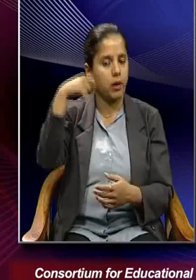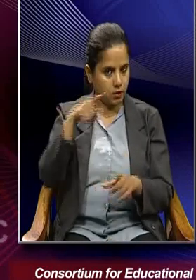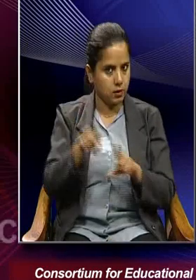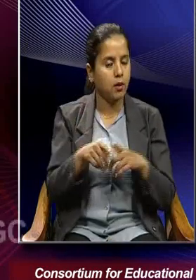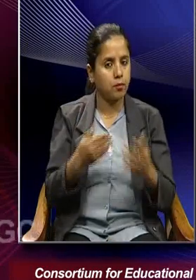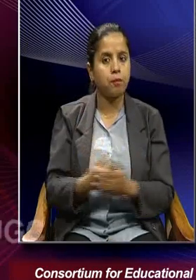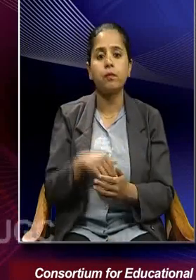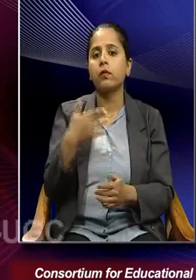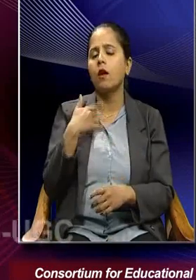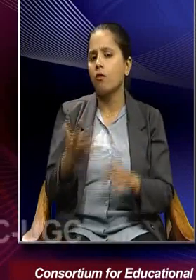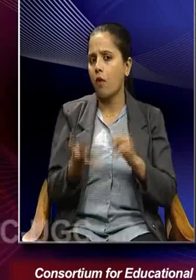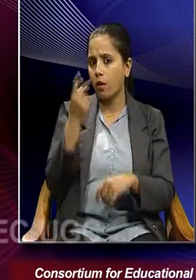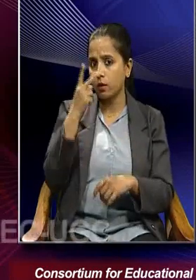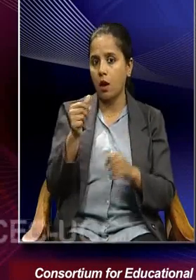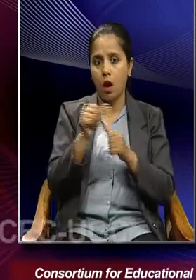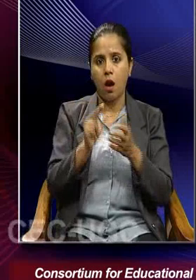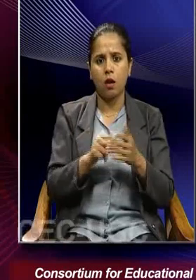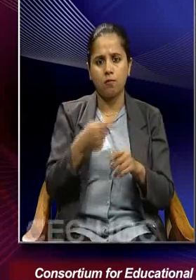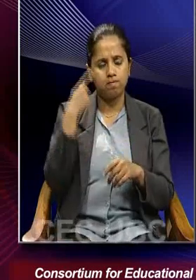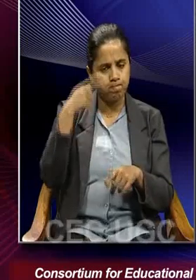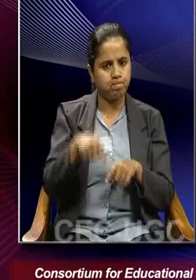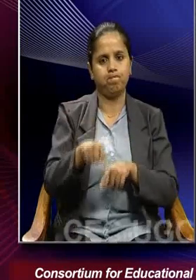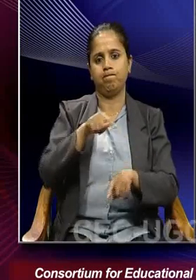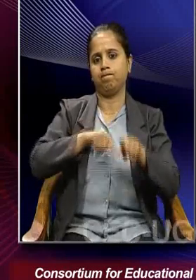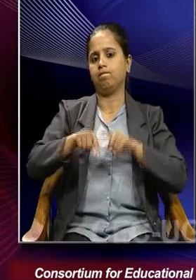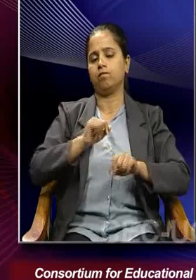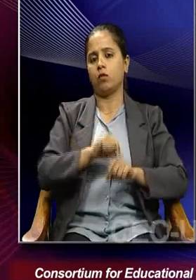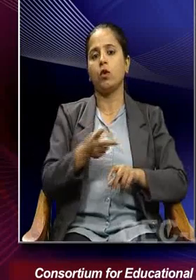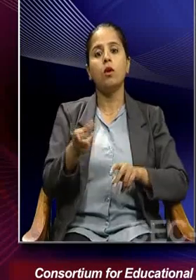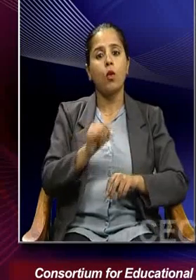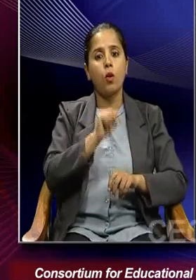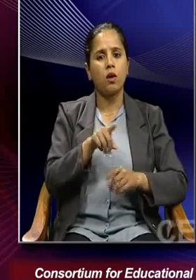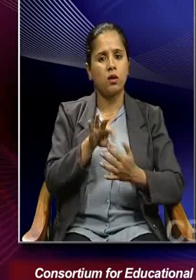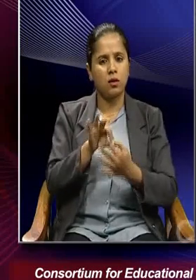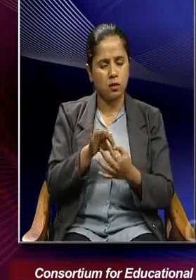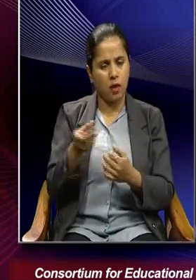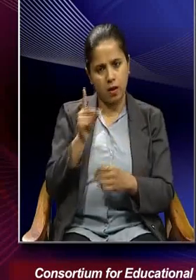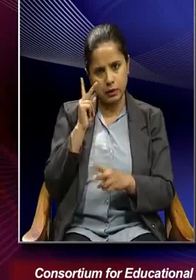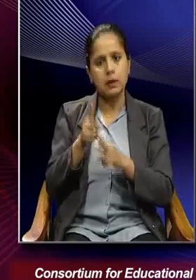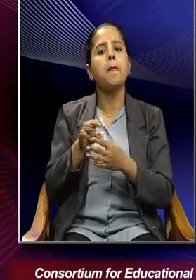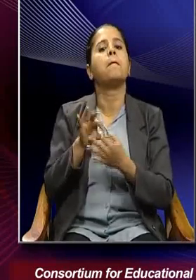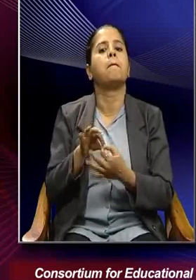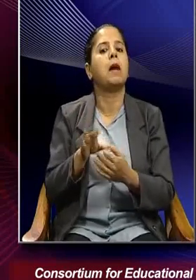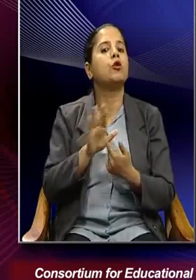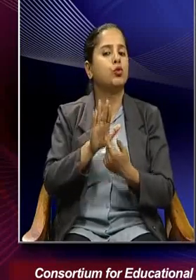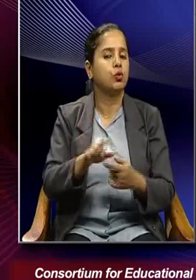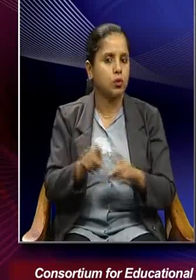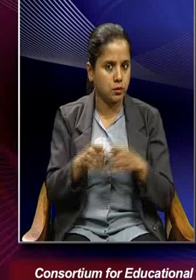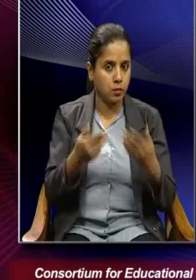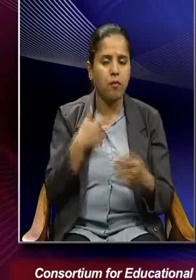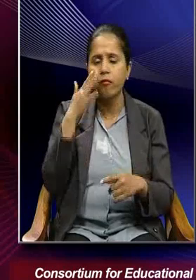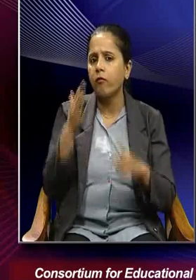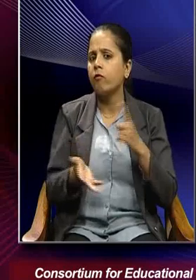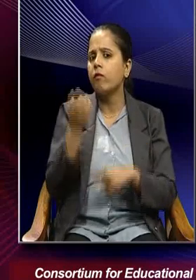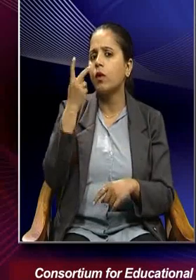Then we find that how Anu stays behind to renew their relationship, that has also been shown. So we find